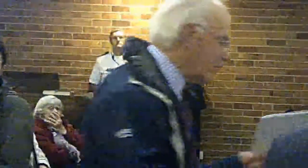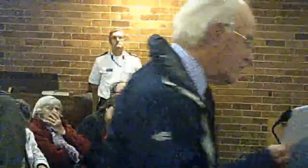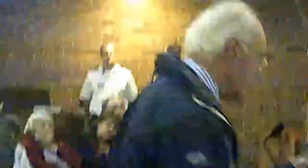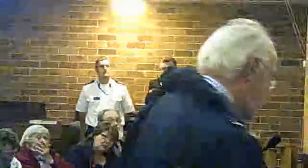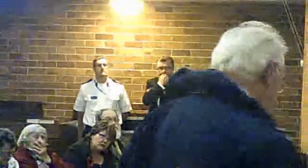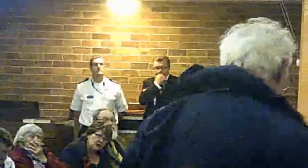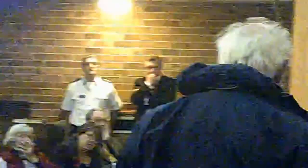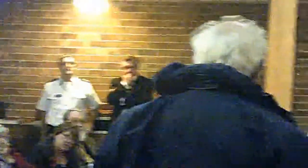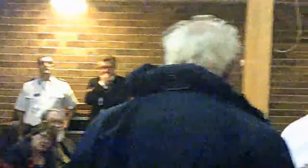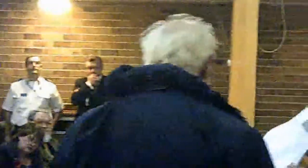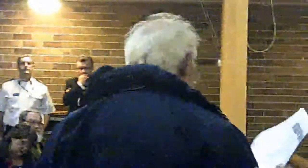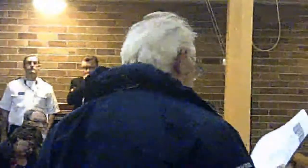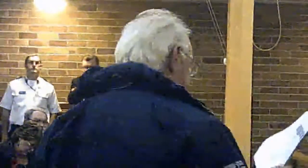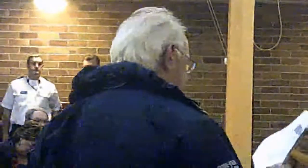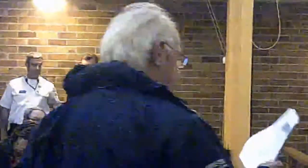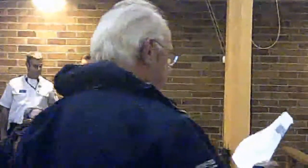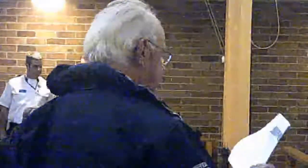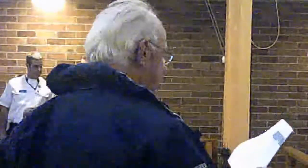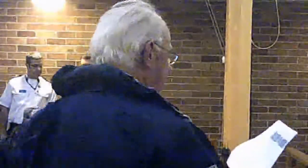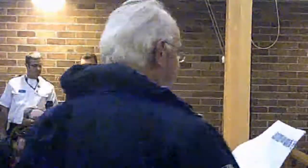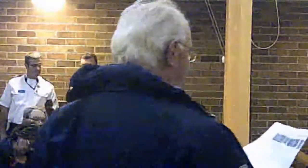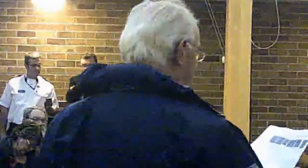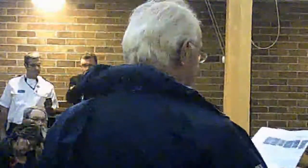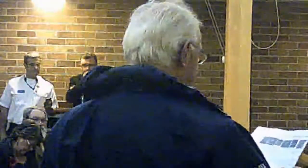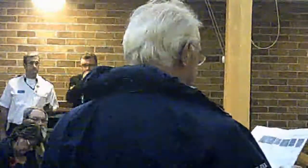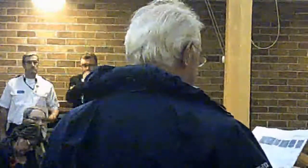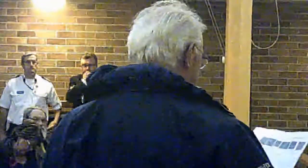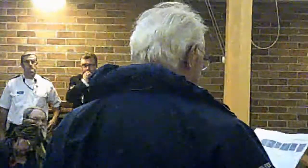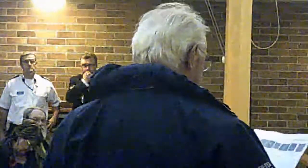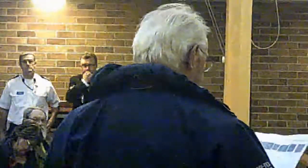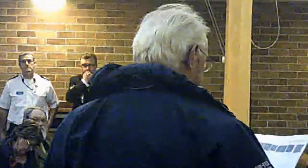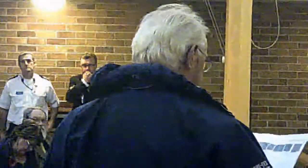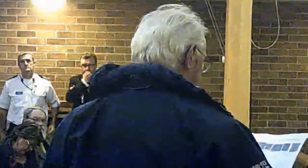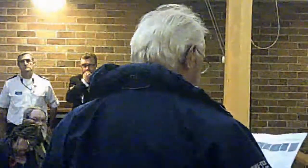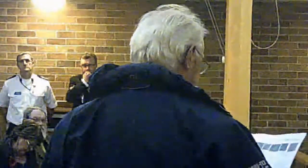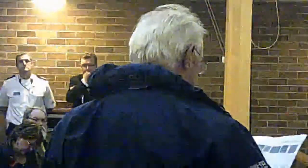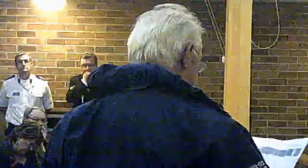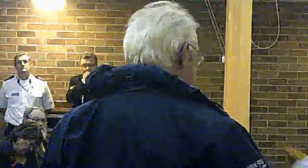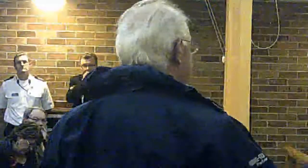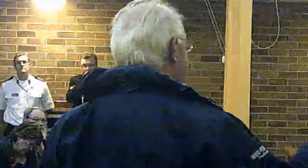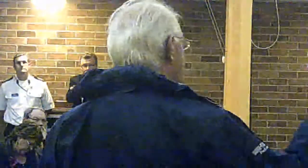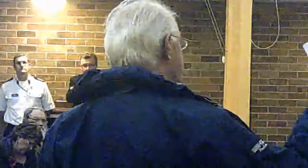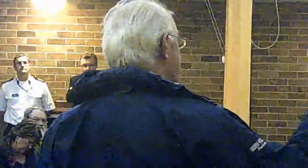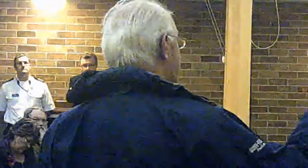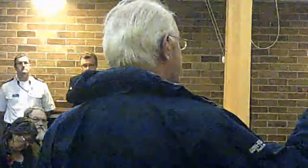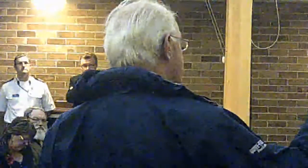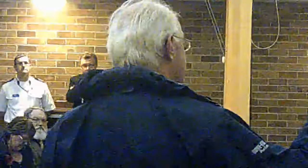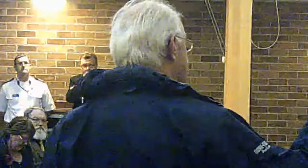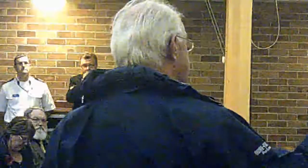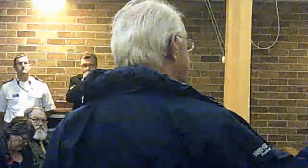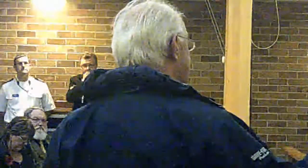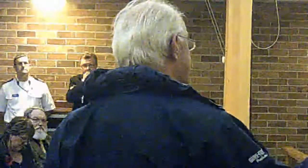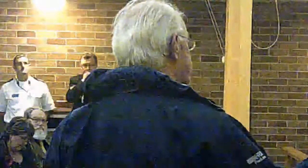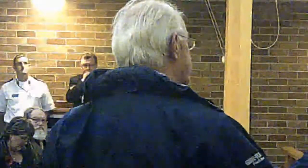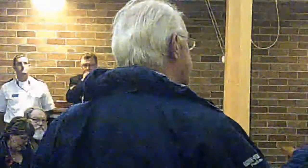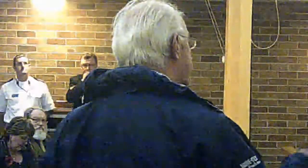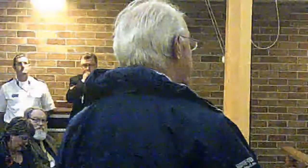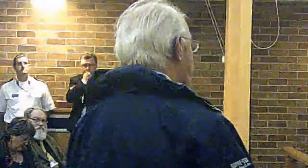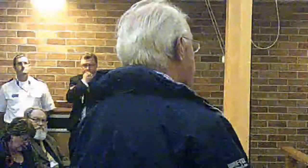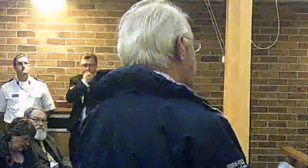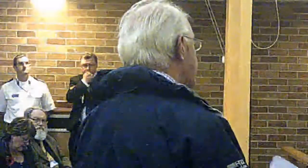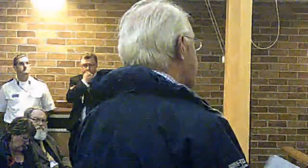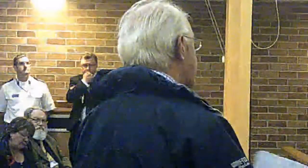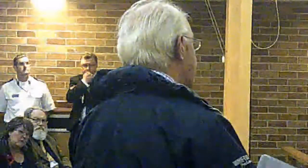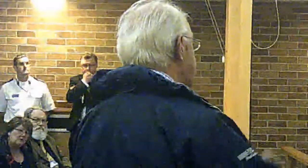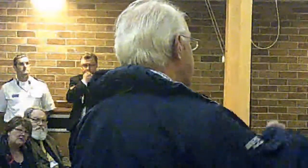Right, I will be quick. The dodgy document. Why is the complaining site not on the under considerations